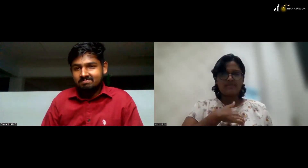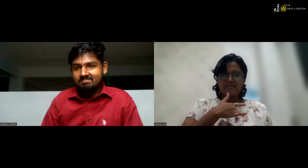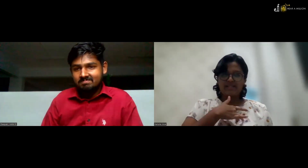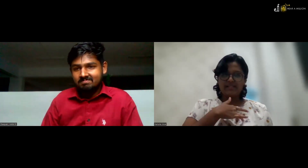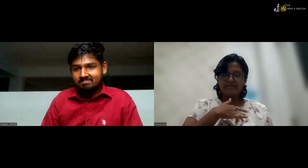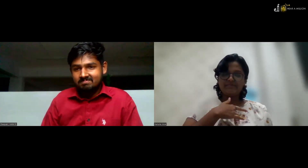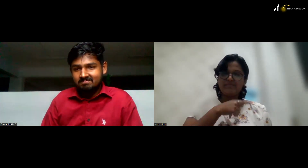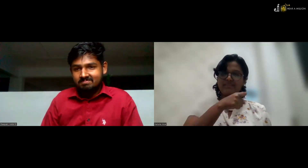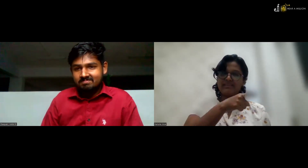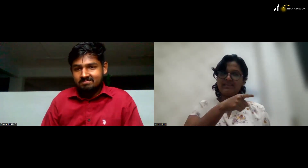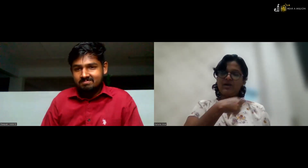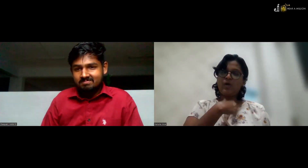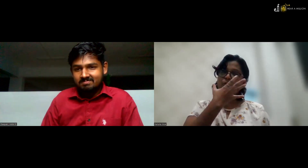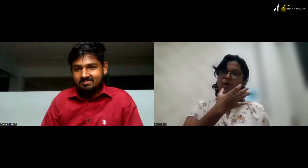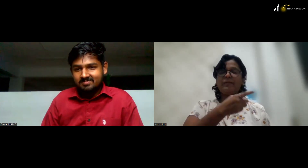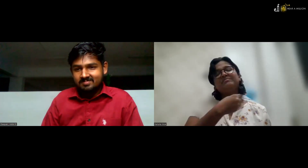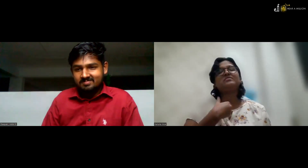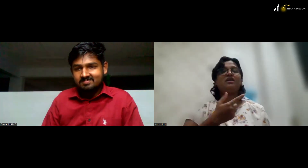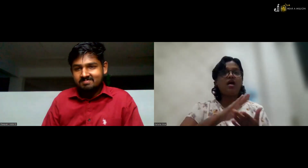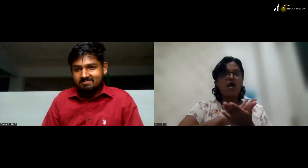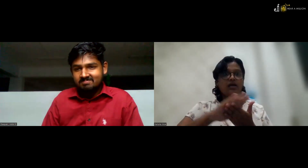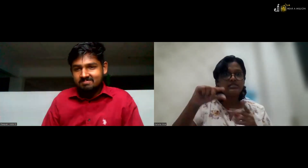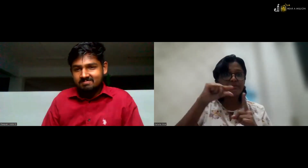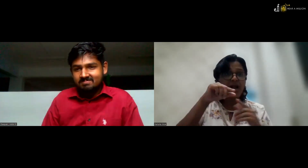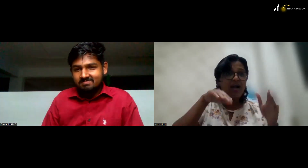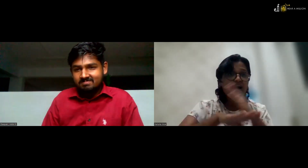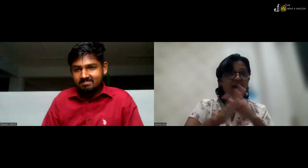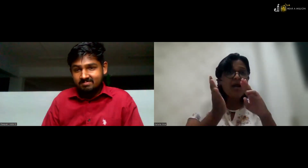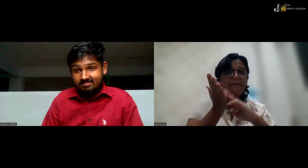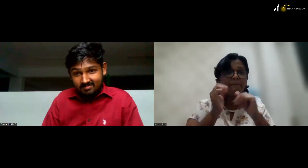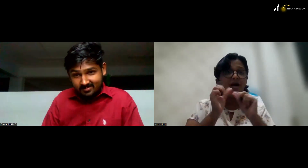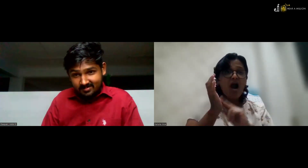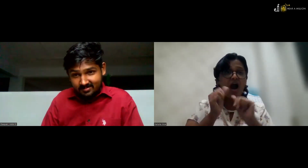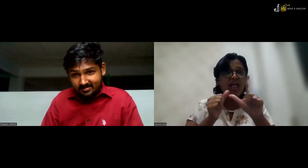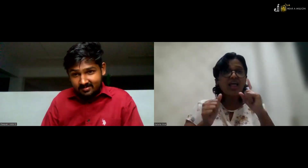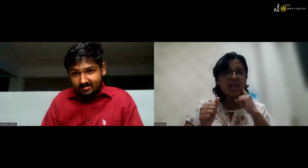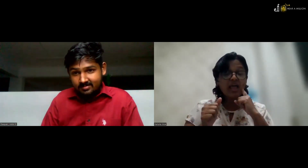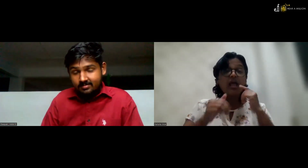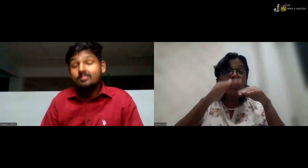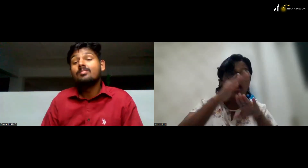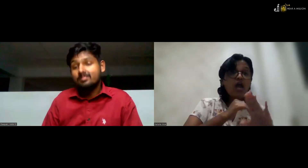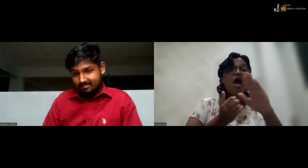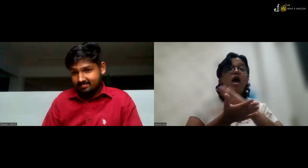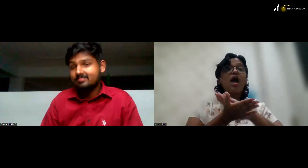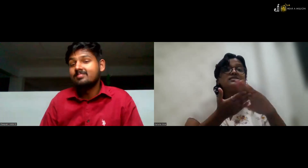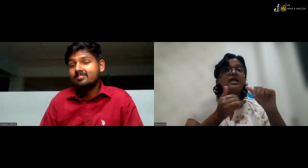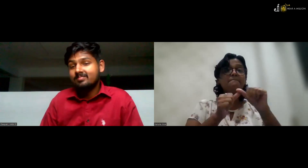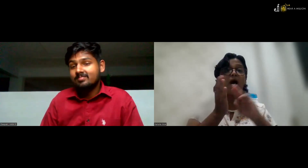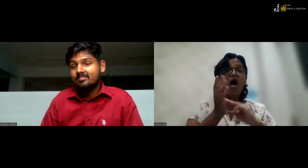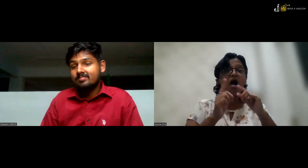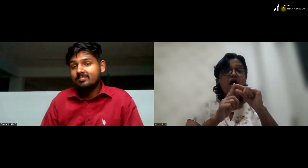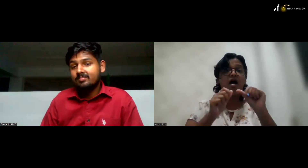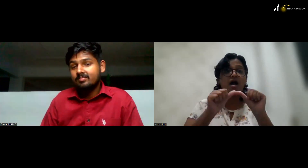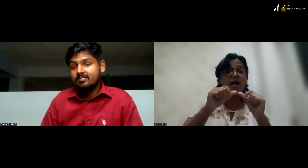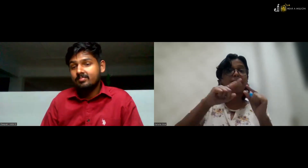something. So I felt that I wanted to do it. And in Himachal Pradesh, there is a place,